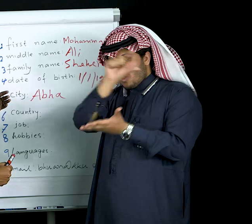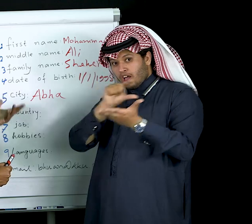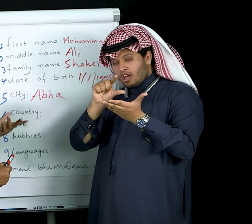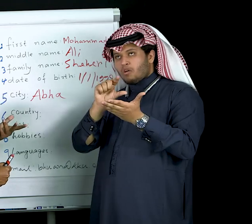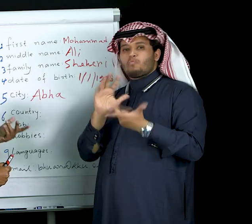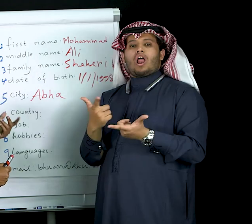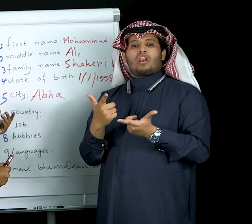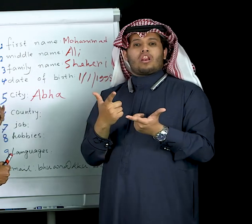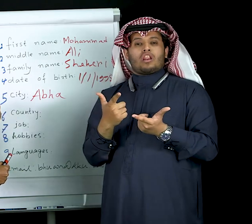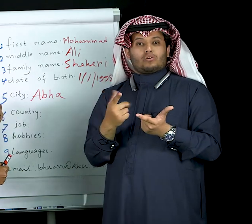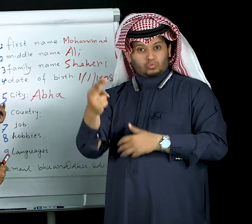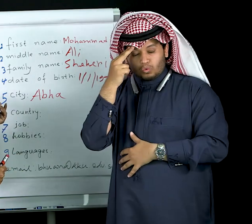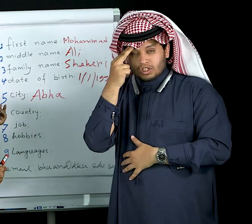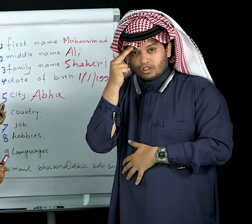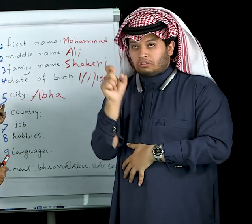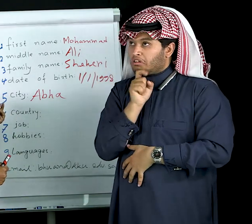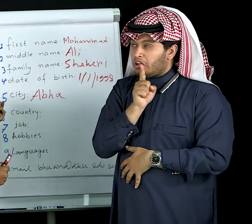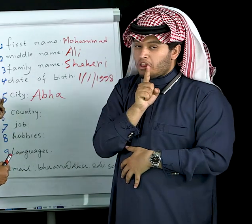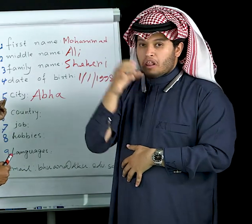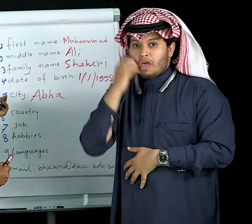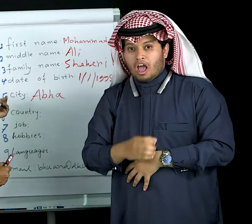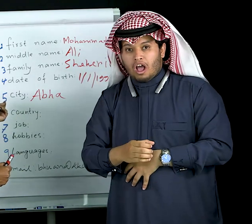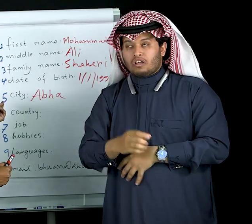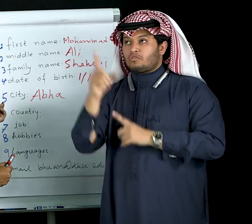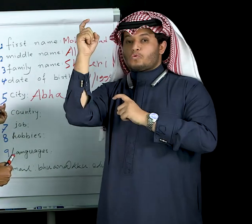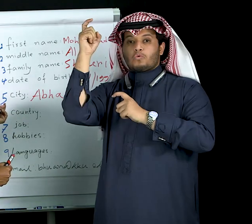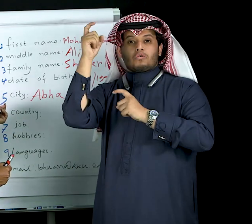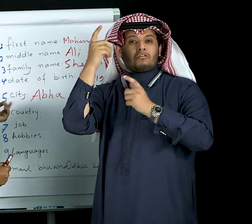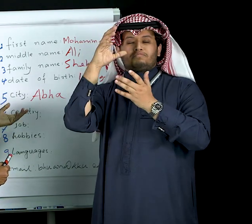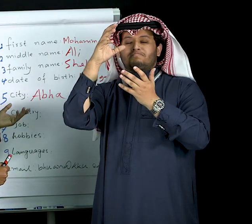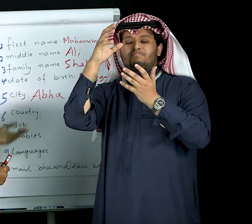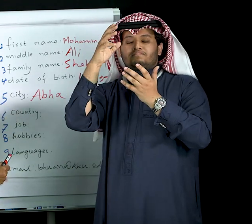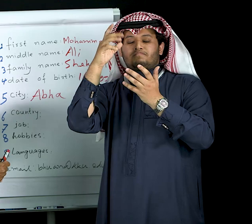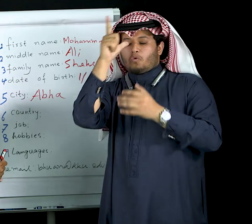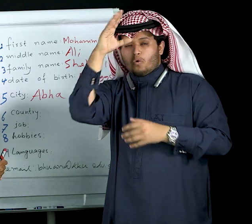Dola, maybe in Arabic, okay? For example, maybe you live in Saudi